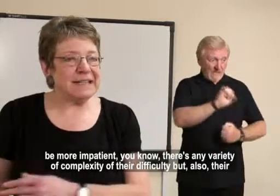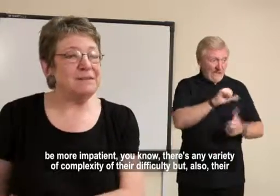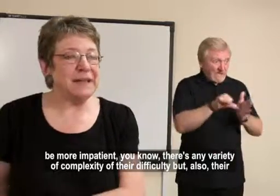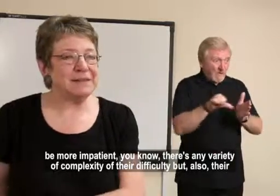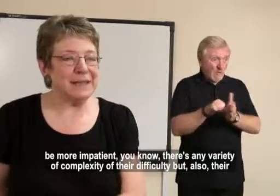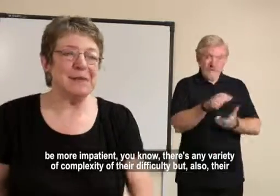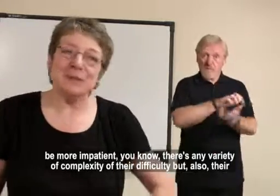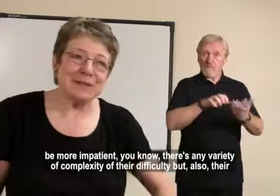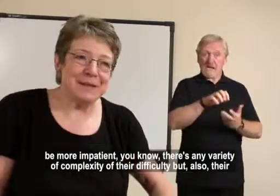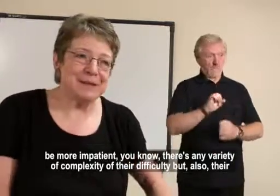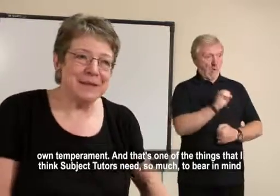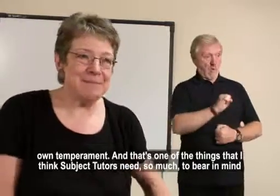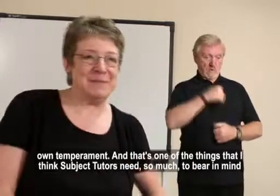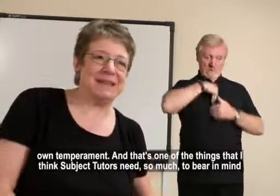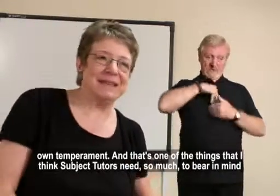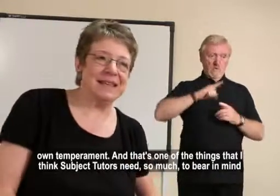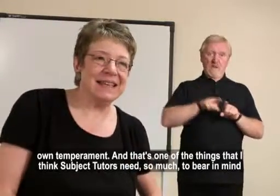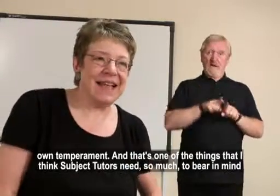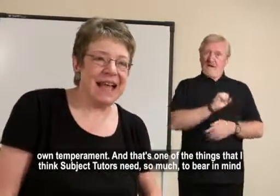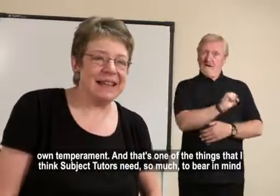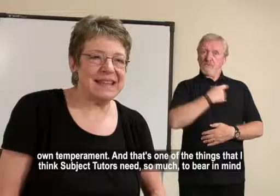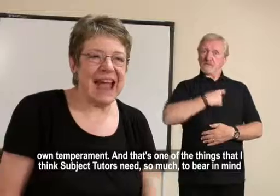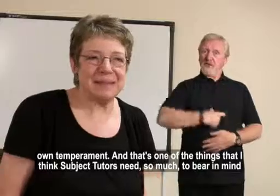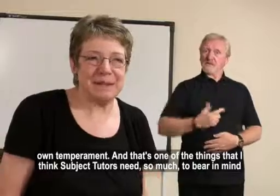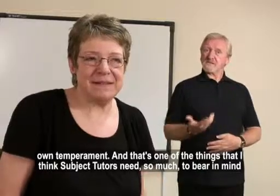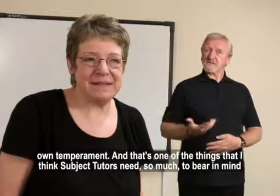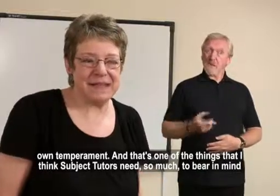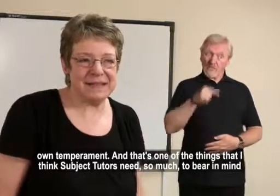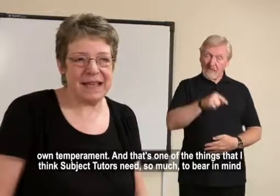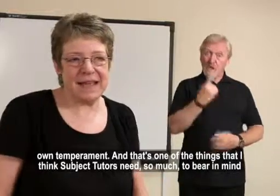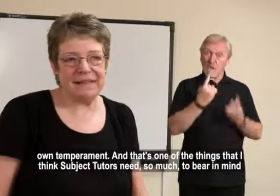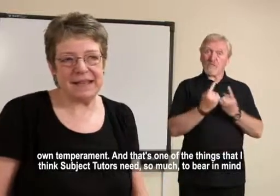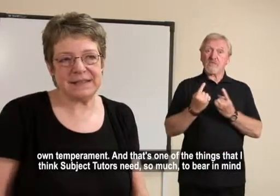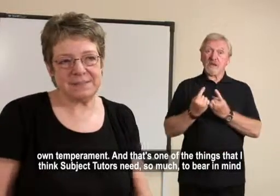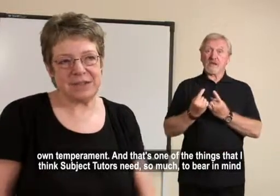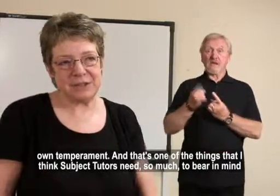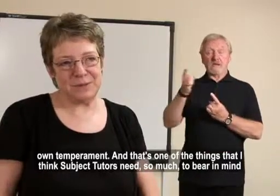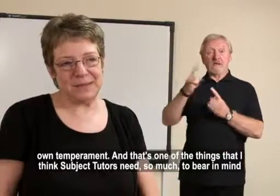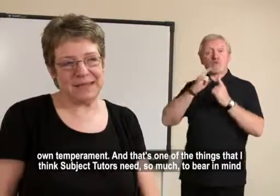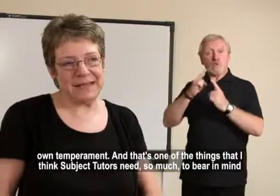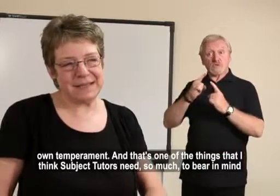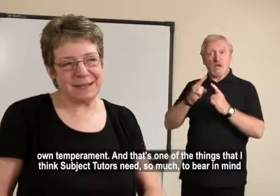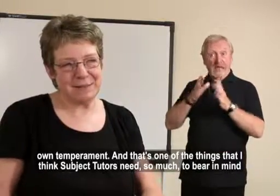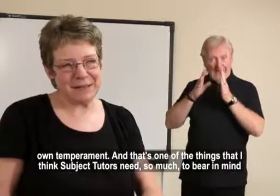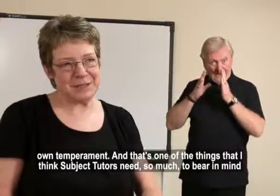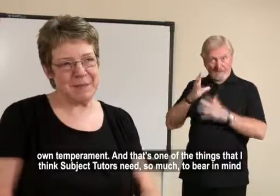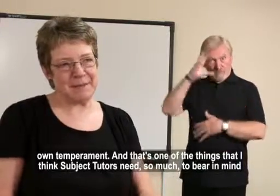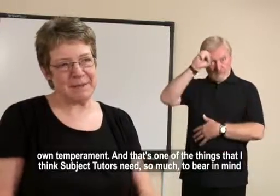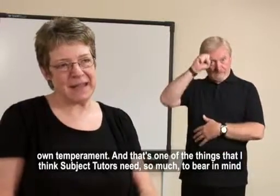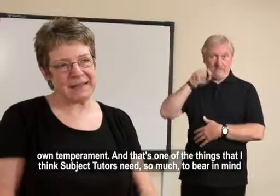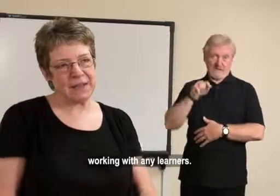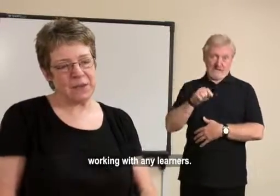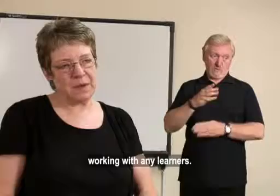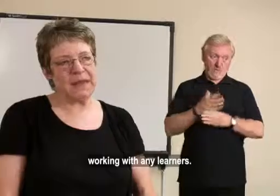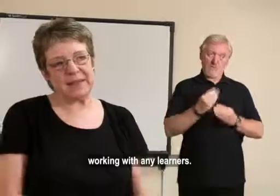complexity of their difficulty, but also their own temperament. And that's one of the things that I think subject tutors need so much to bear